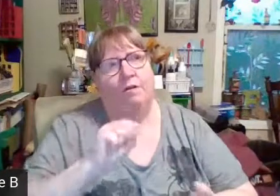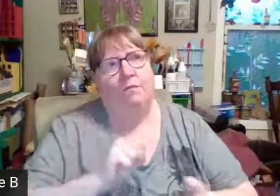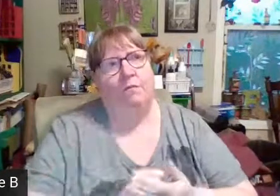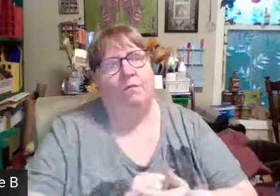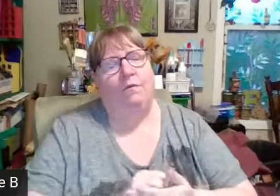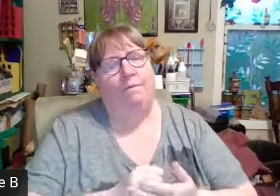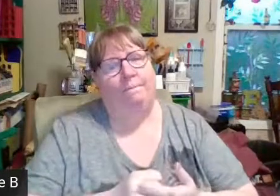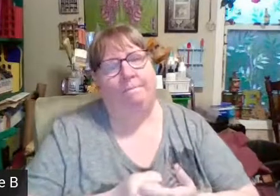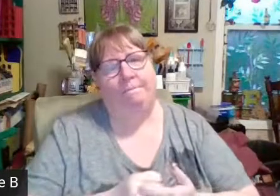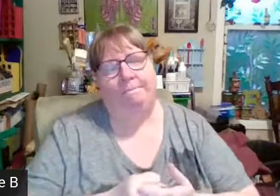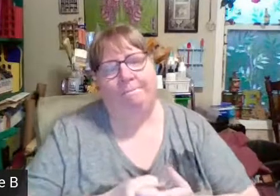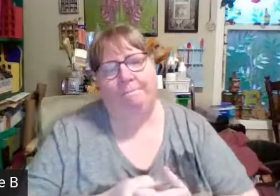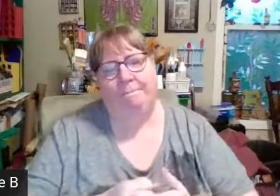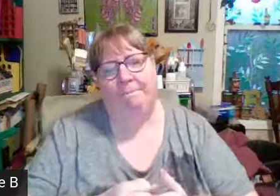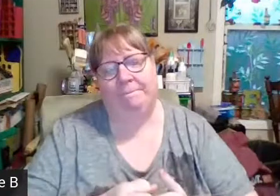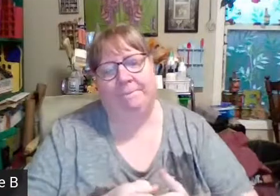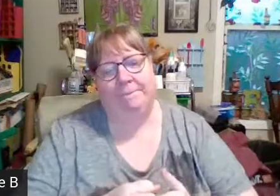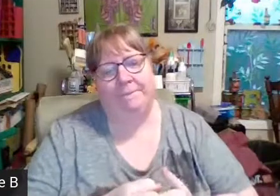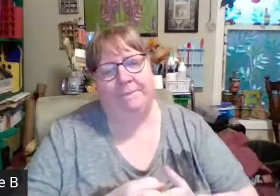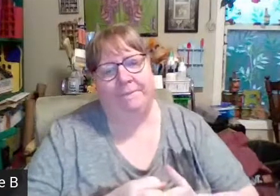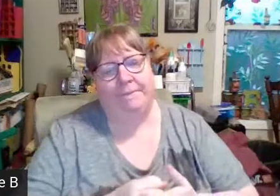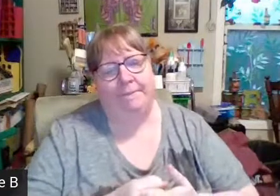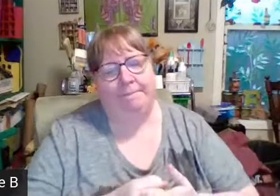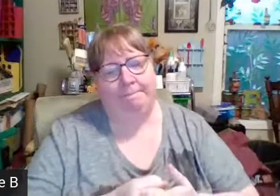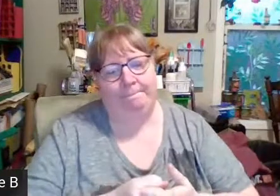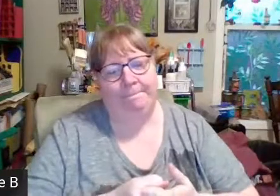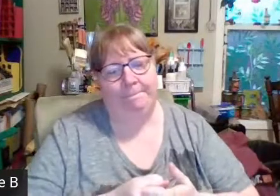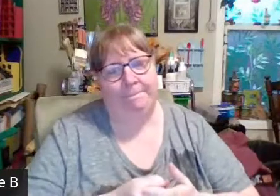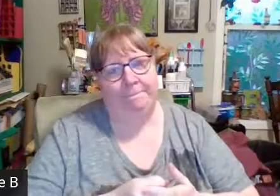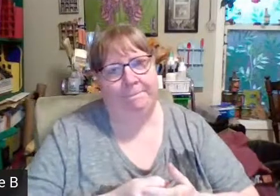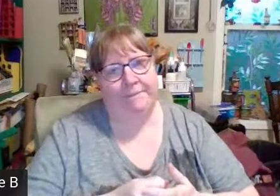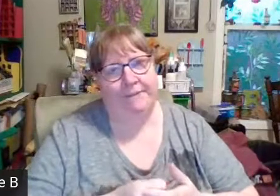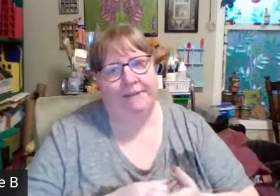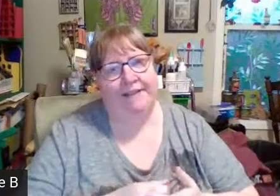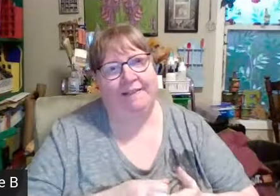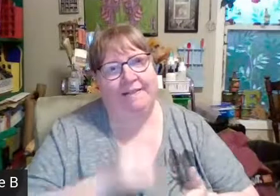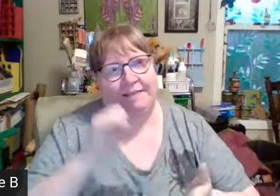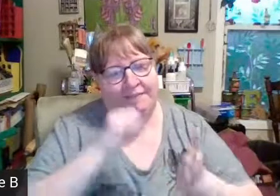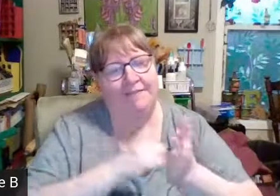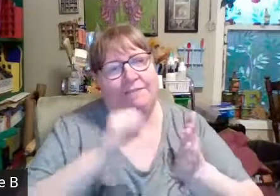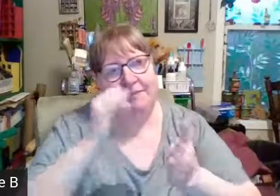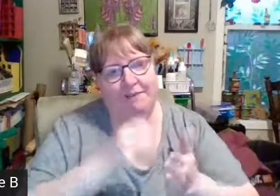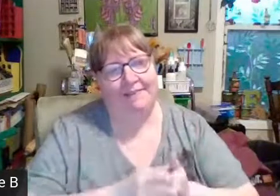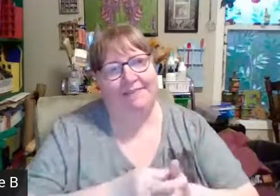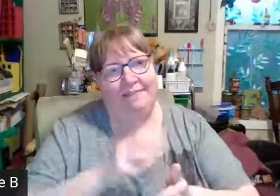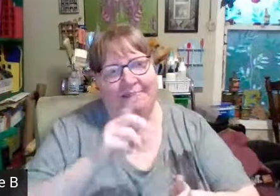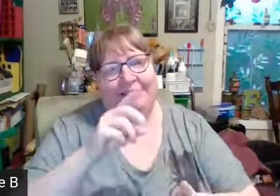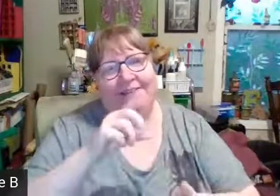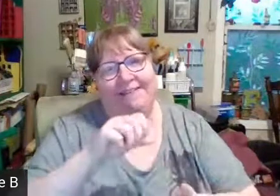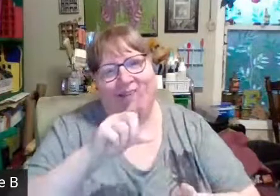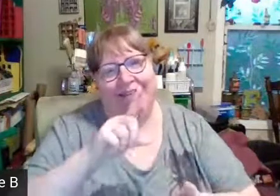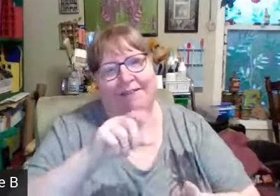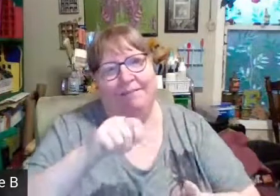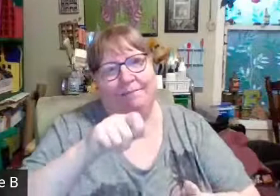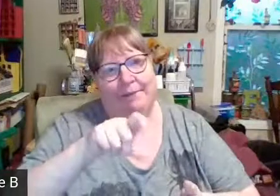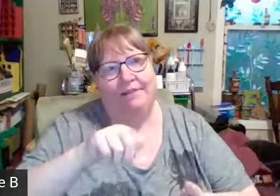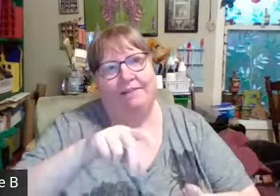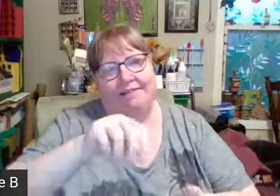she's got more ideas on that too, because she just did it for the first time. And so she's got a whole different outlook on it